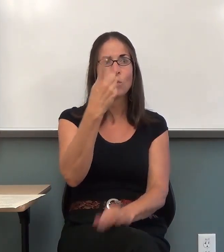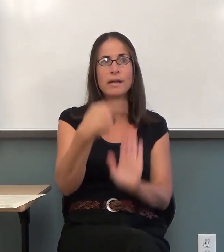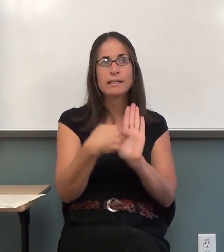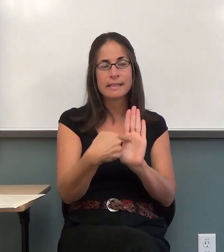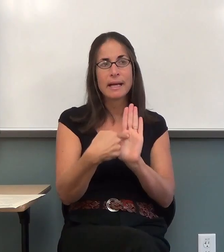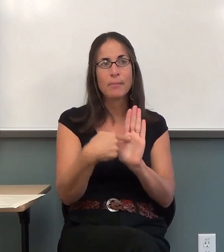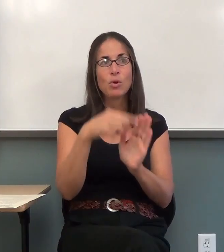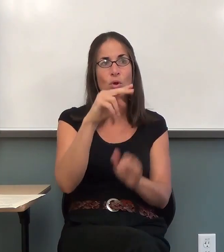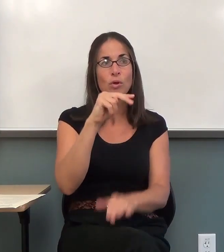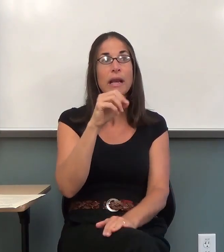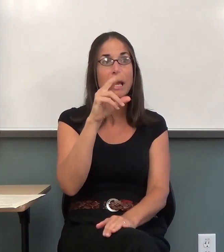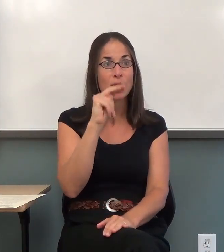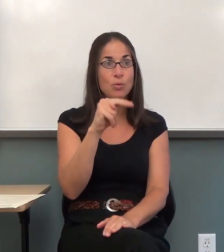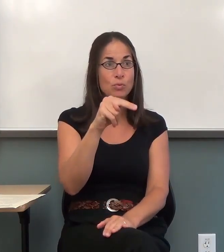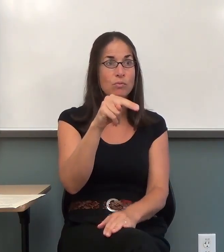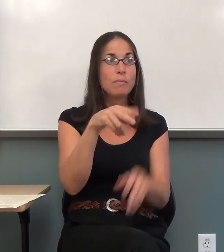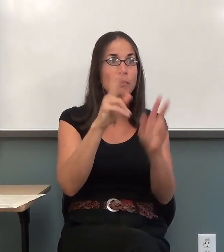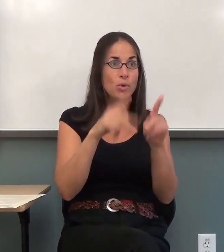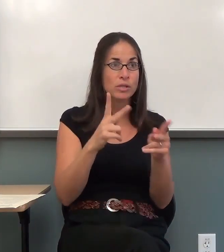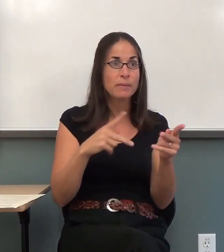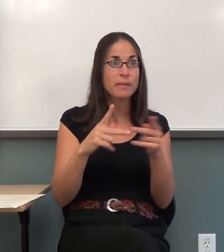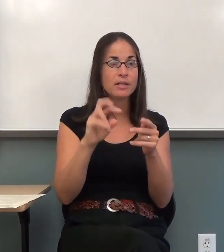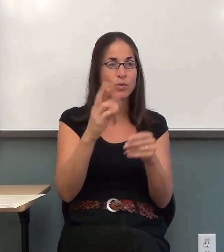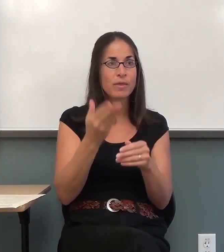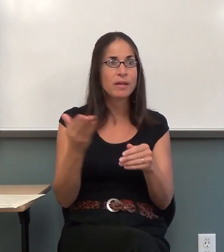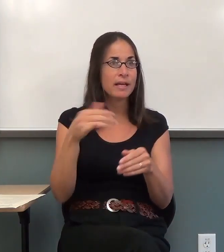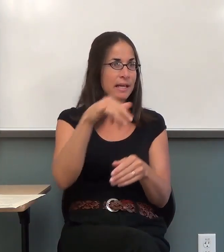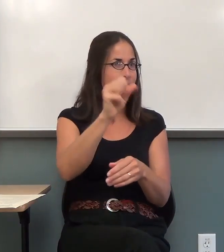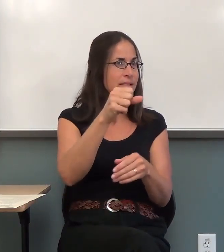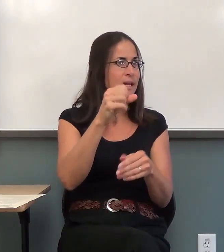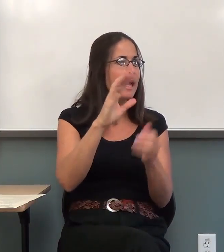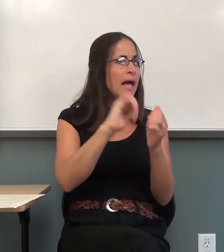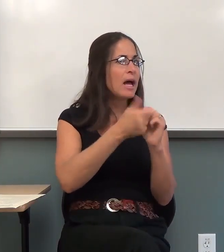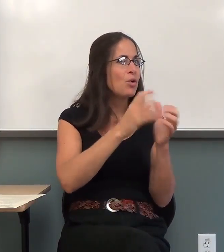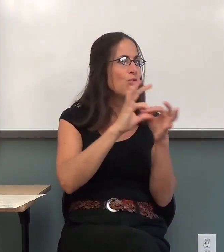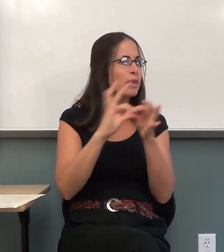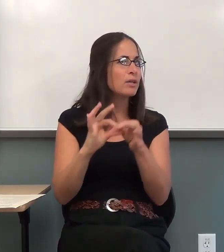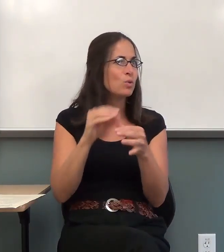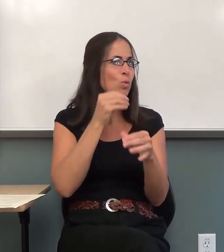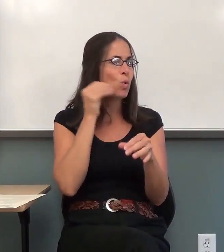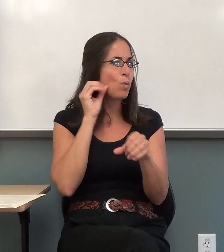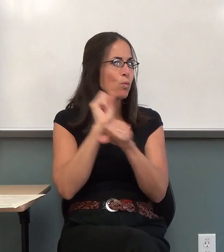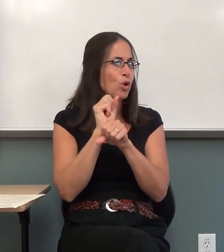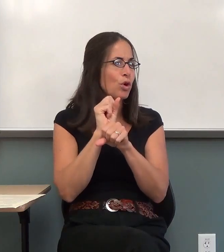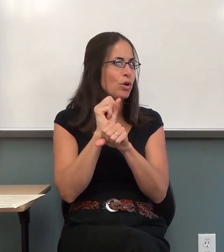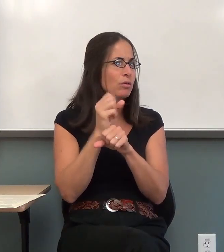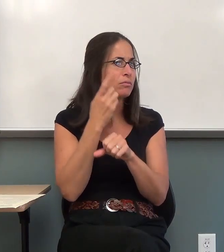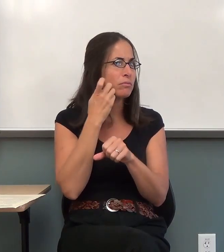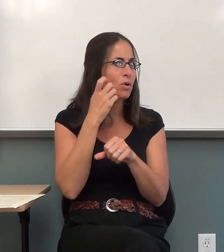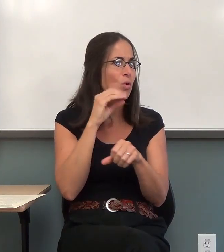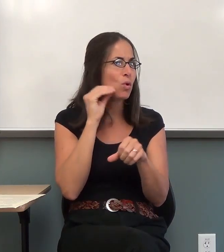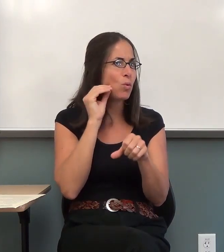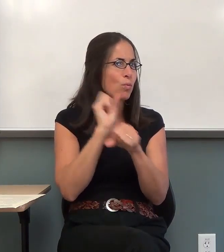fact a noun, person, place, or thing. But why does that relate to our homework? How does that relate to our homework? Do you remember